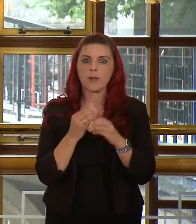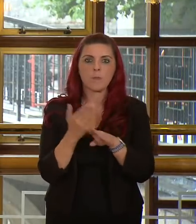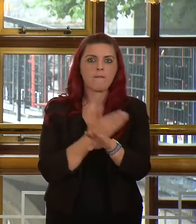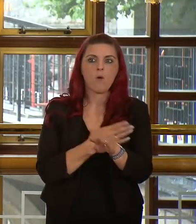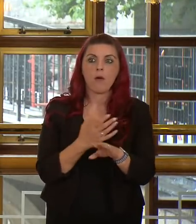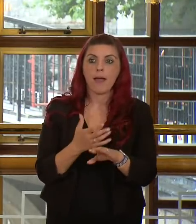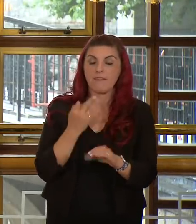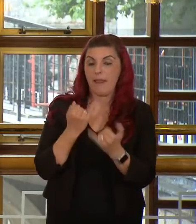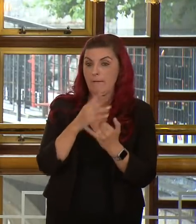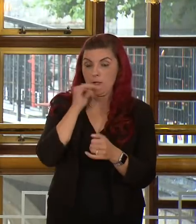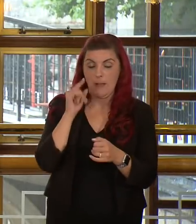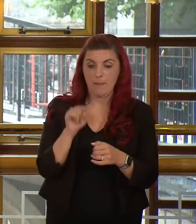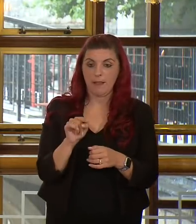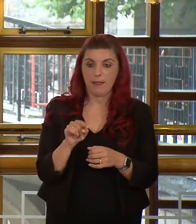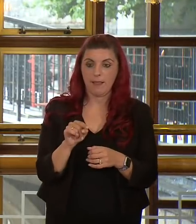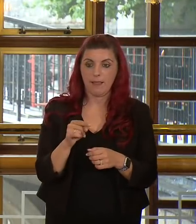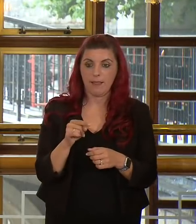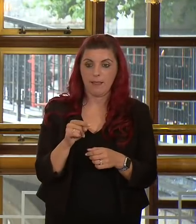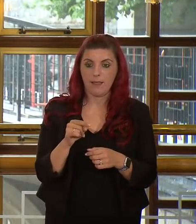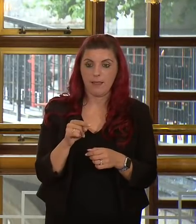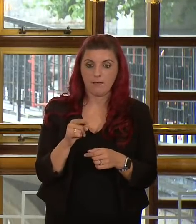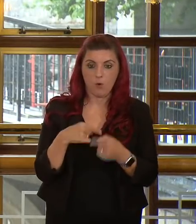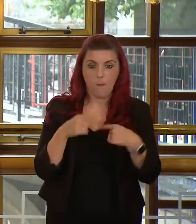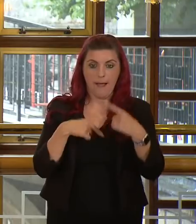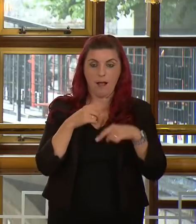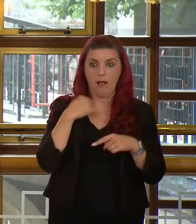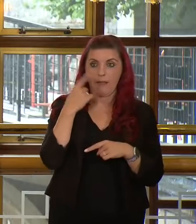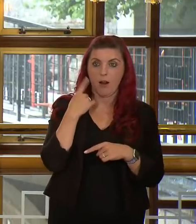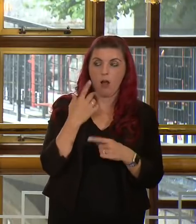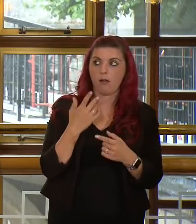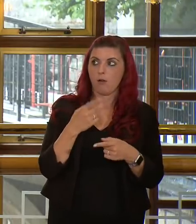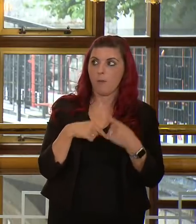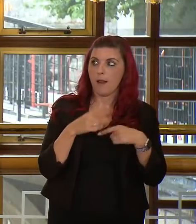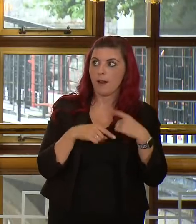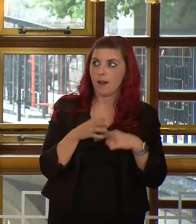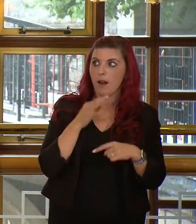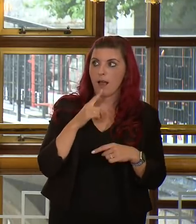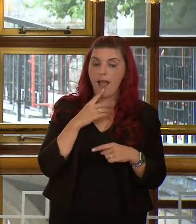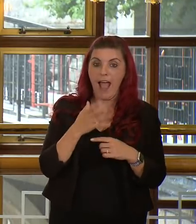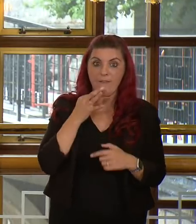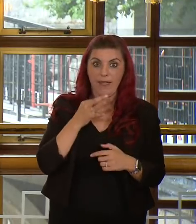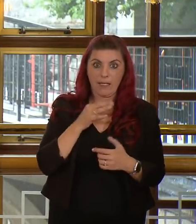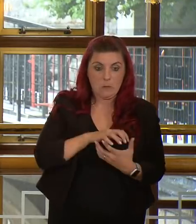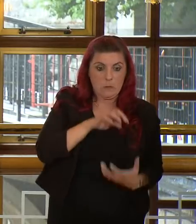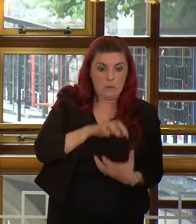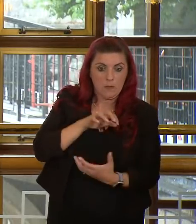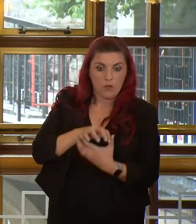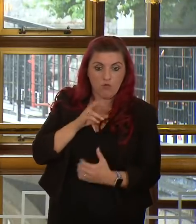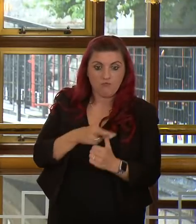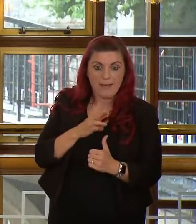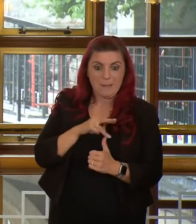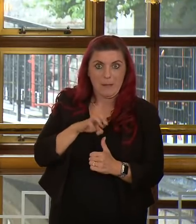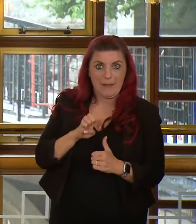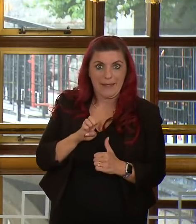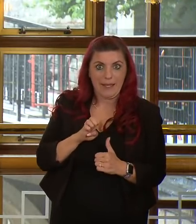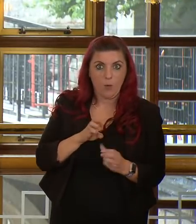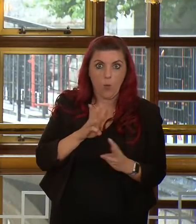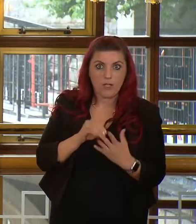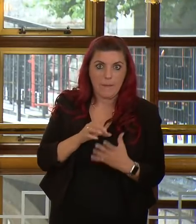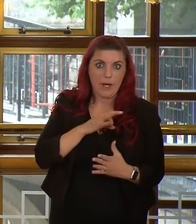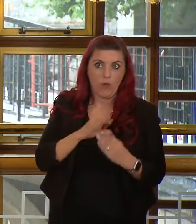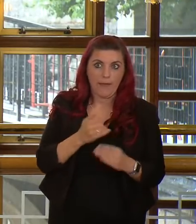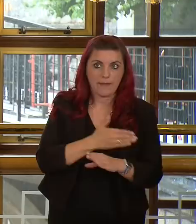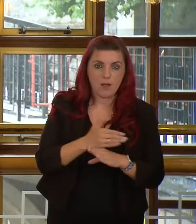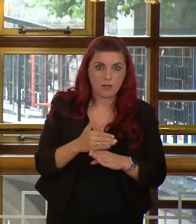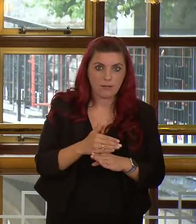to roll back the clock, having had stockpiles of PPE would have been a good thing. No